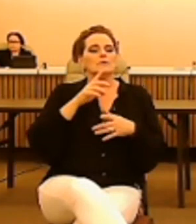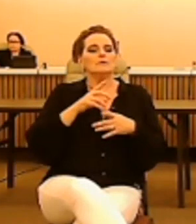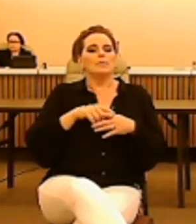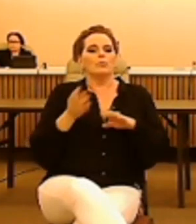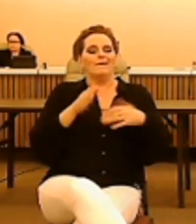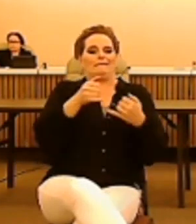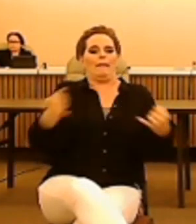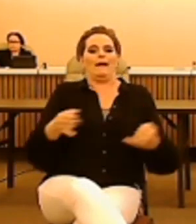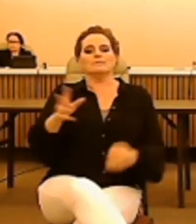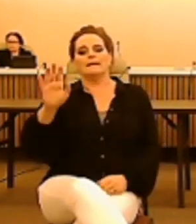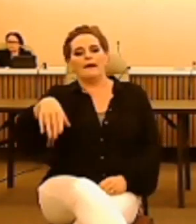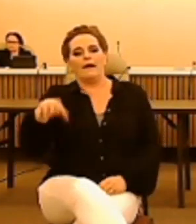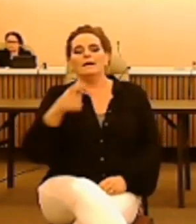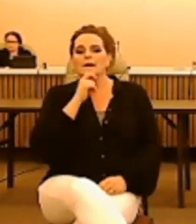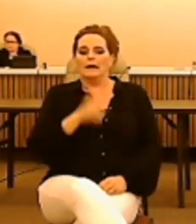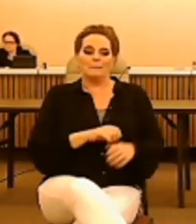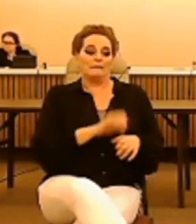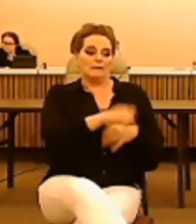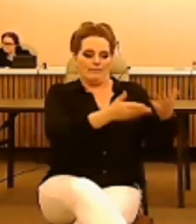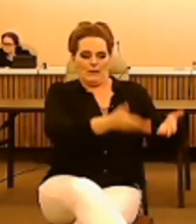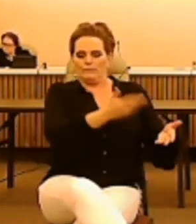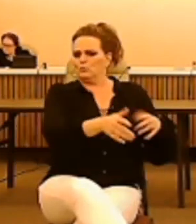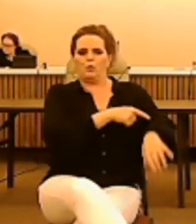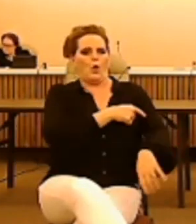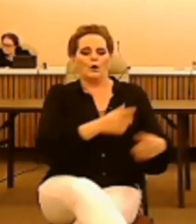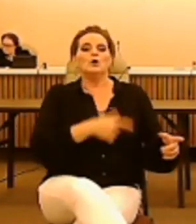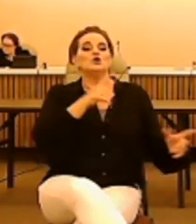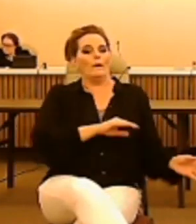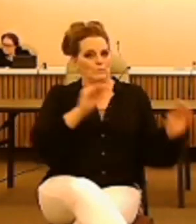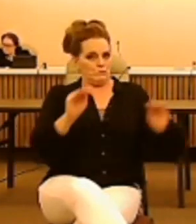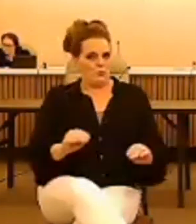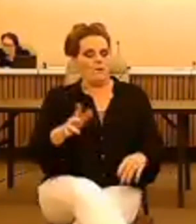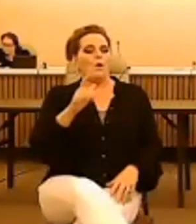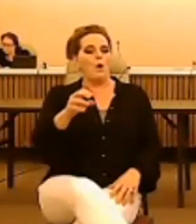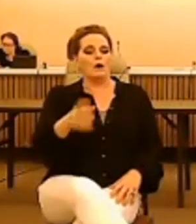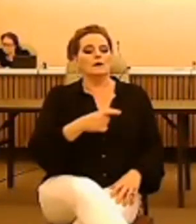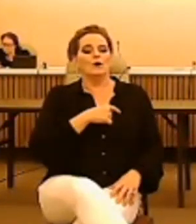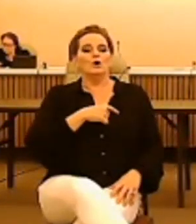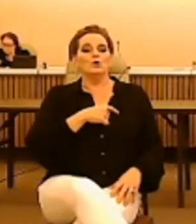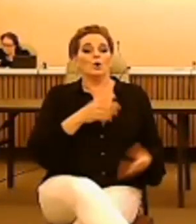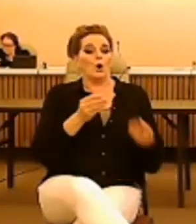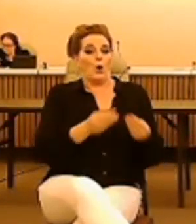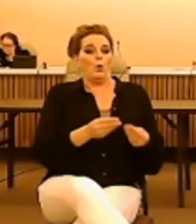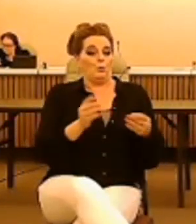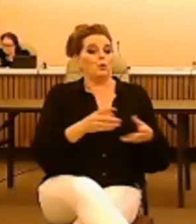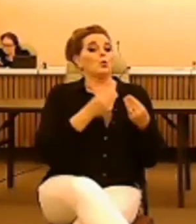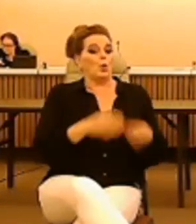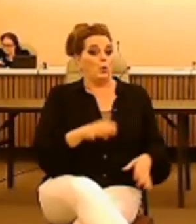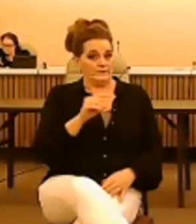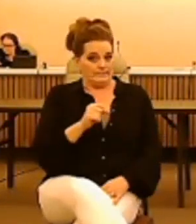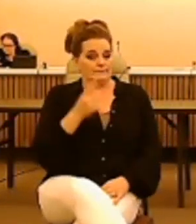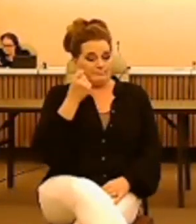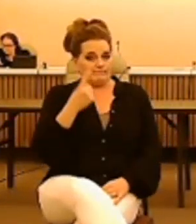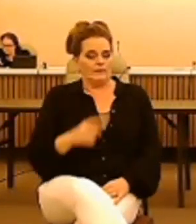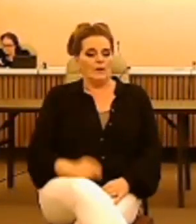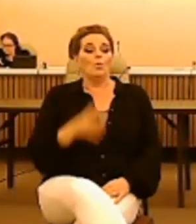hey, it's been sitting like this for far too long. You got to get them moved, or you're going to move it or lose it, right? Because